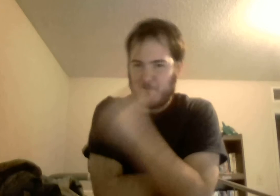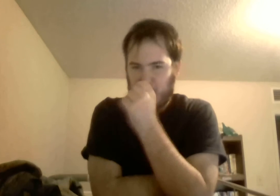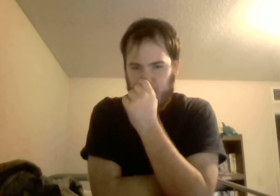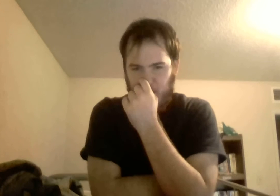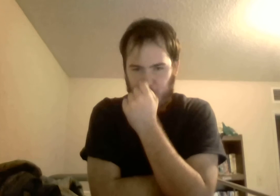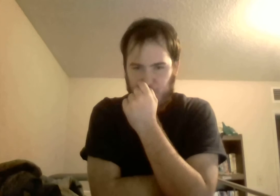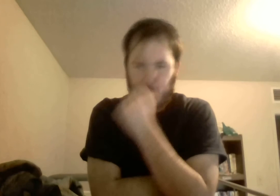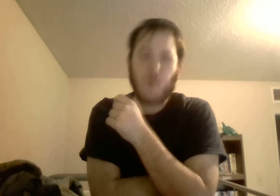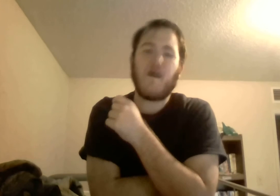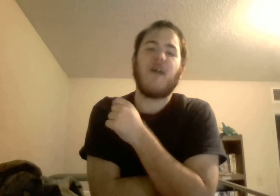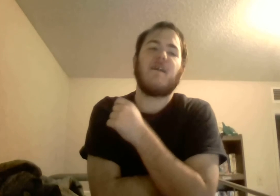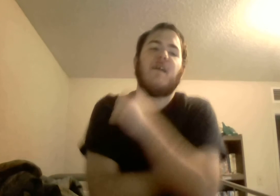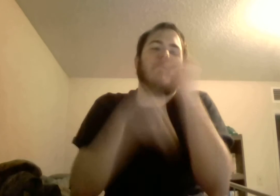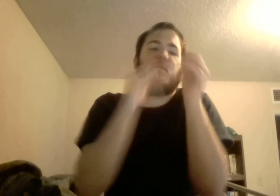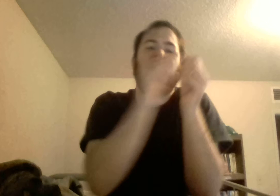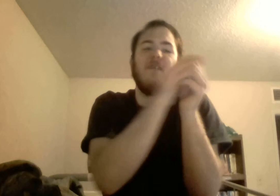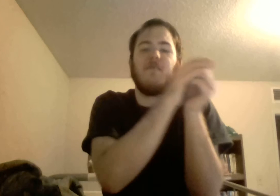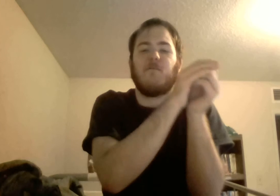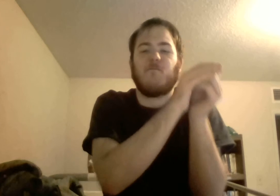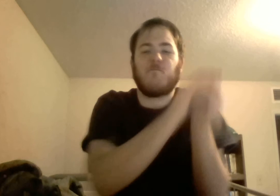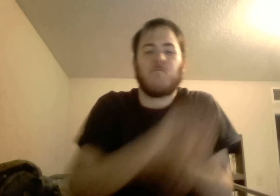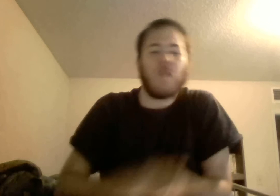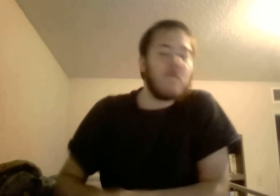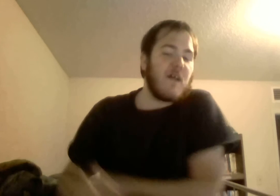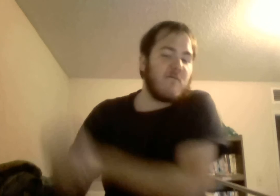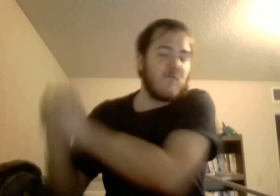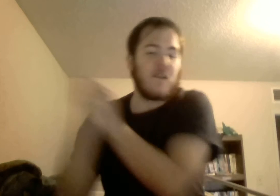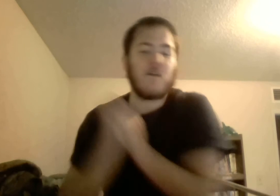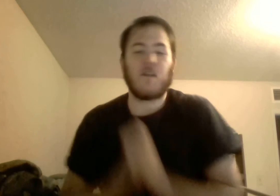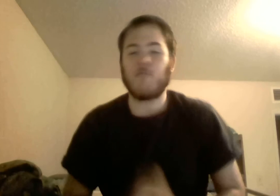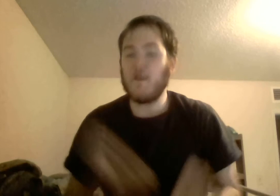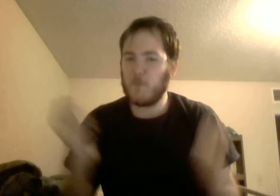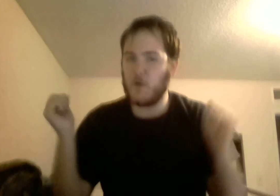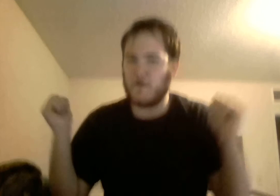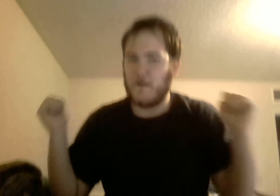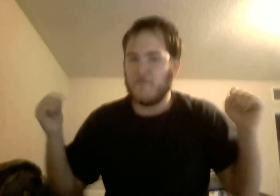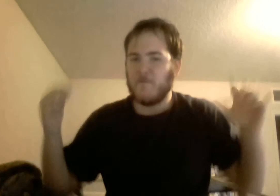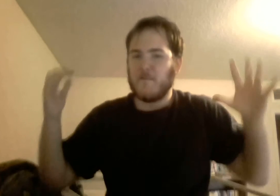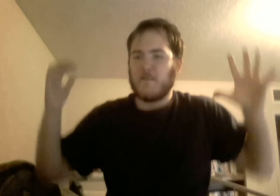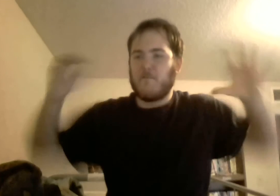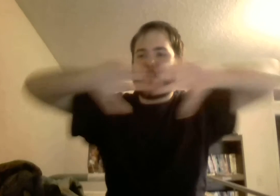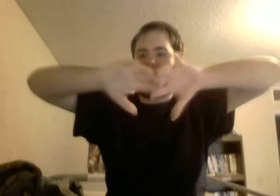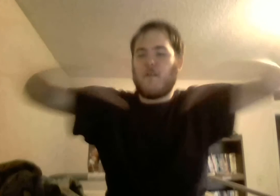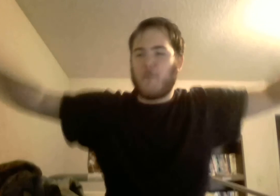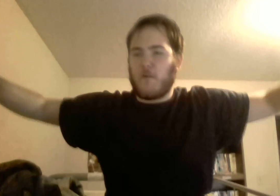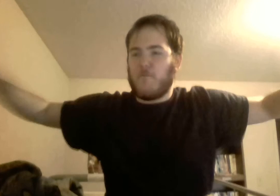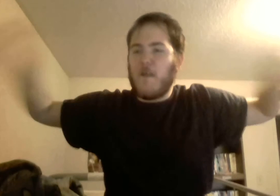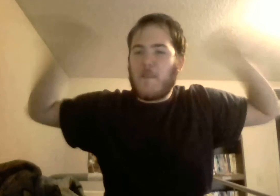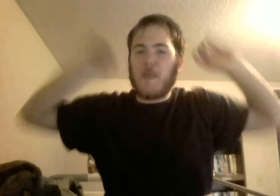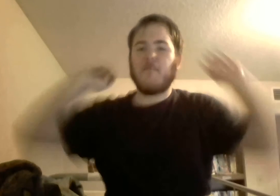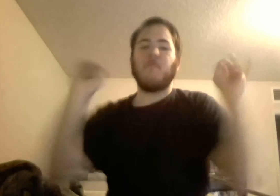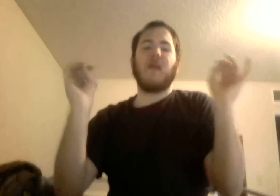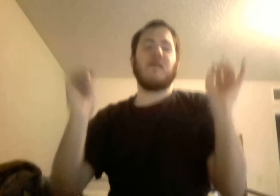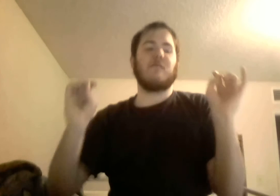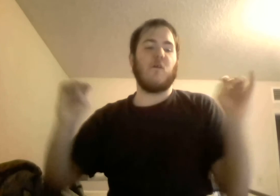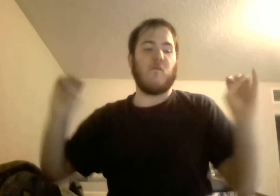travel spell to go back and prevent Rainbow Dash from dying the Sonic Rain Boom that caused them all to be friends, and she makes it so